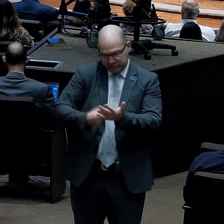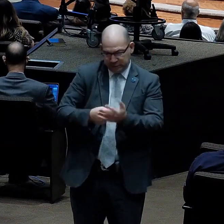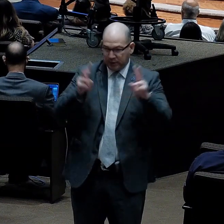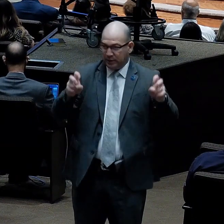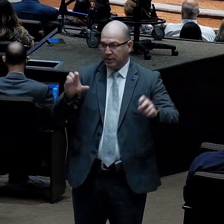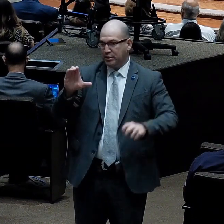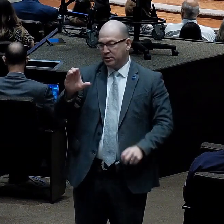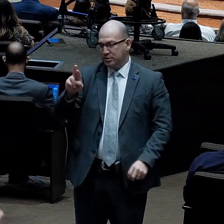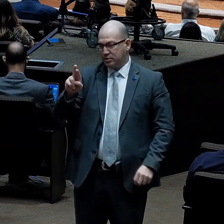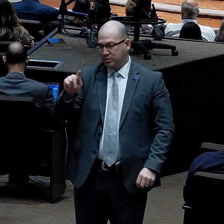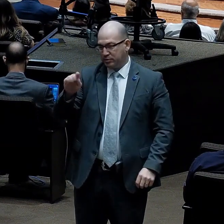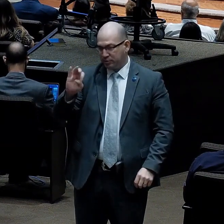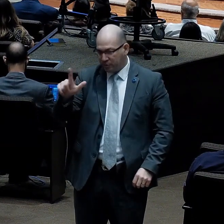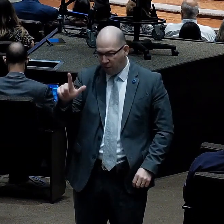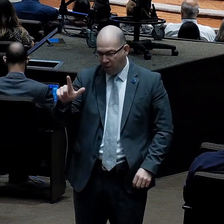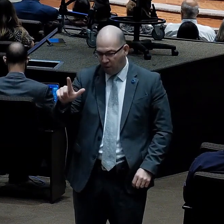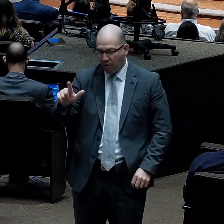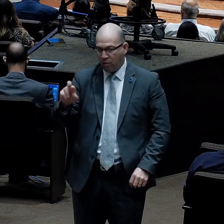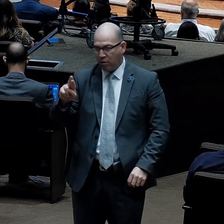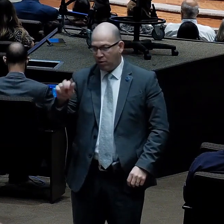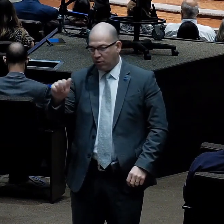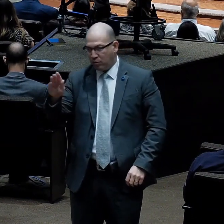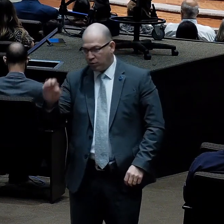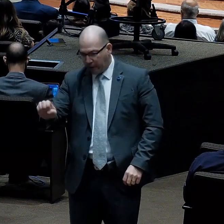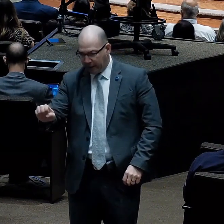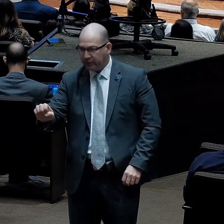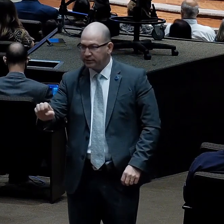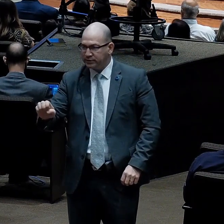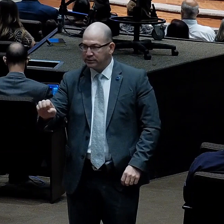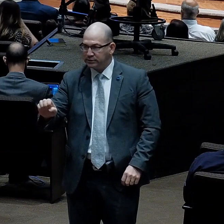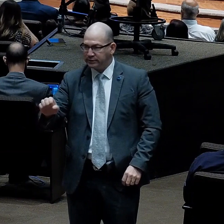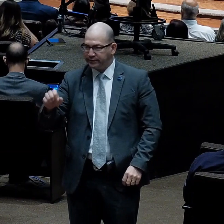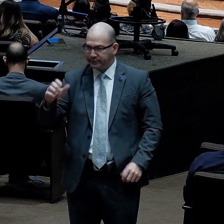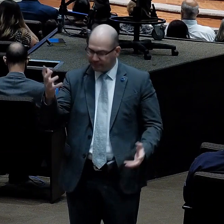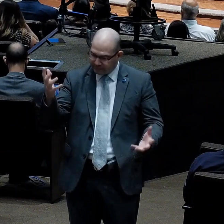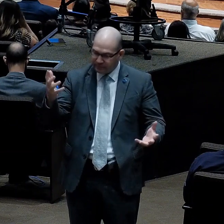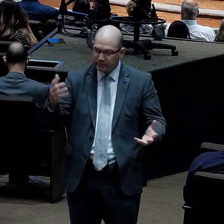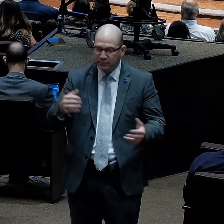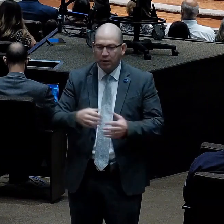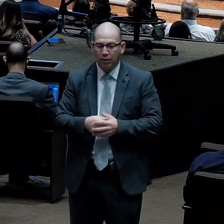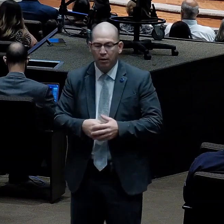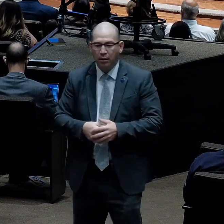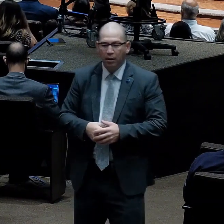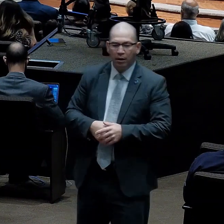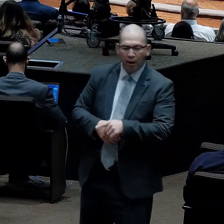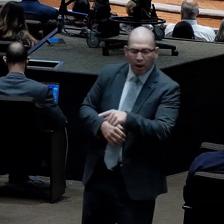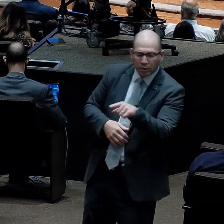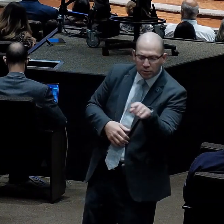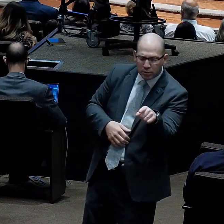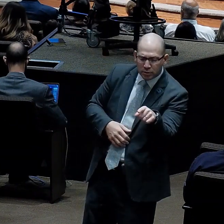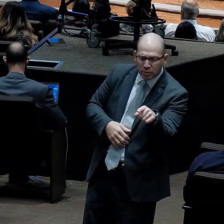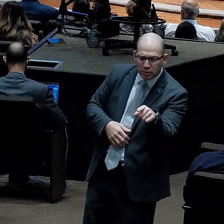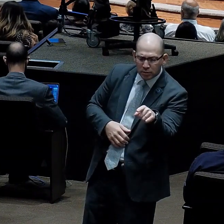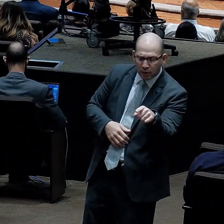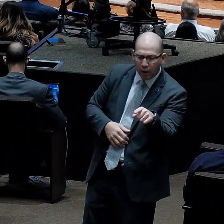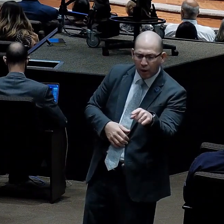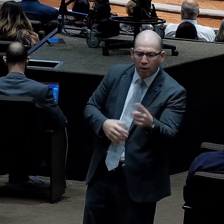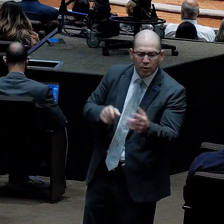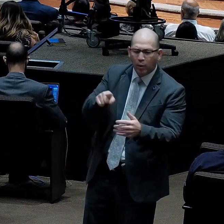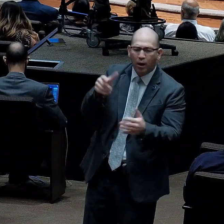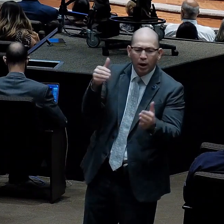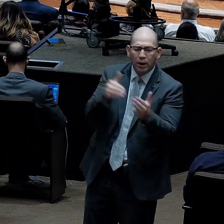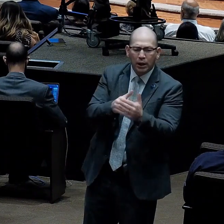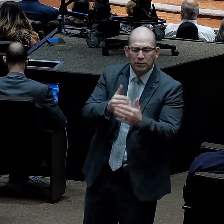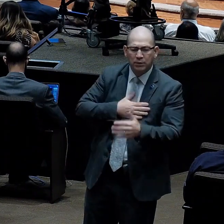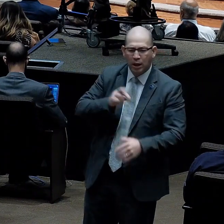assumes that many people are just, that they are inherently racist. And we said that no one can truly know another man's